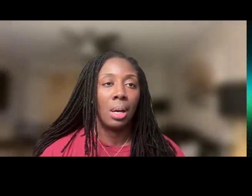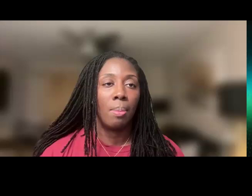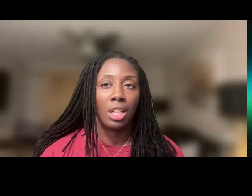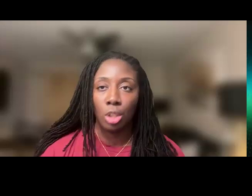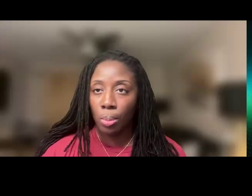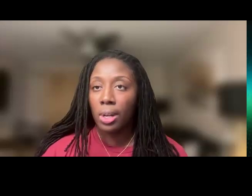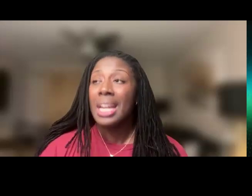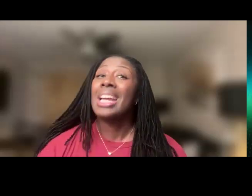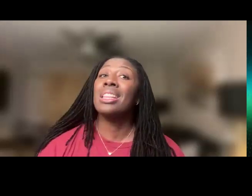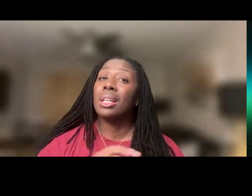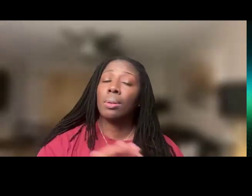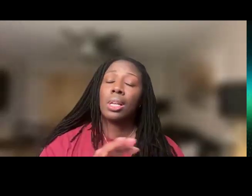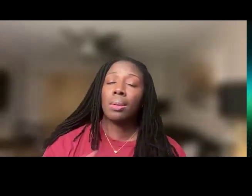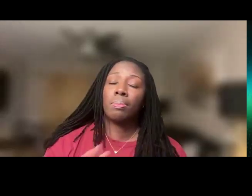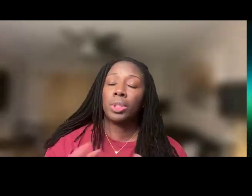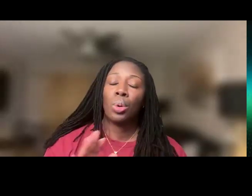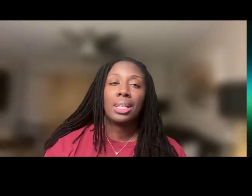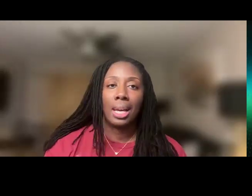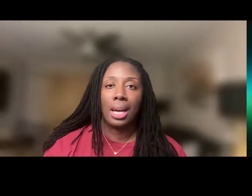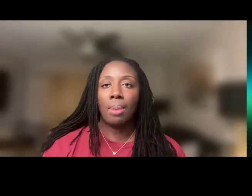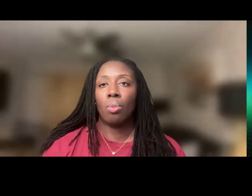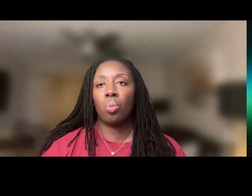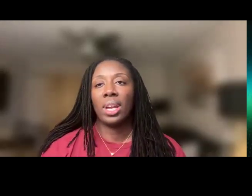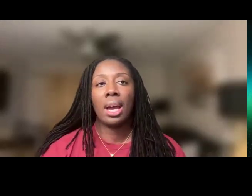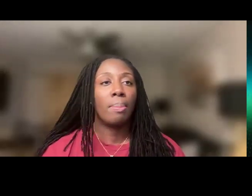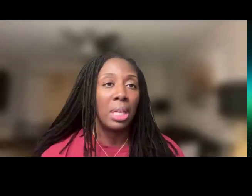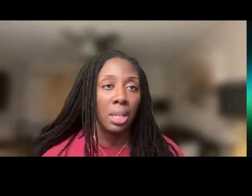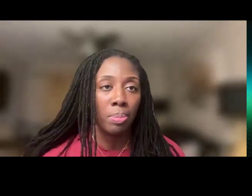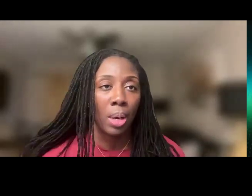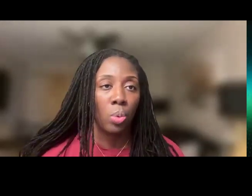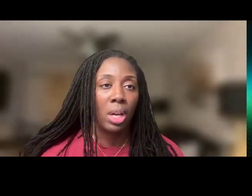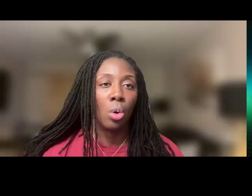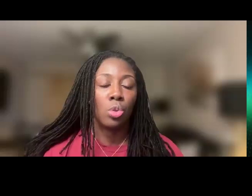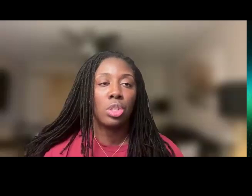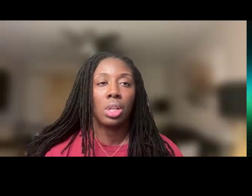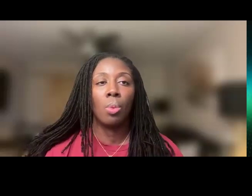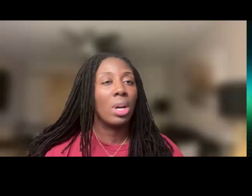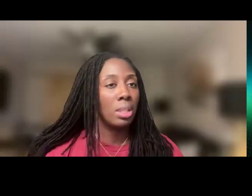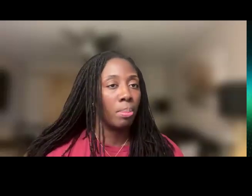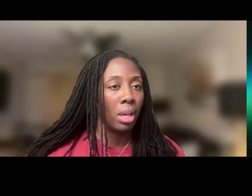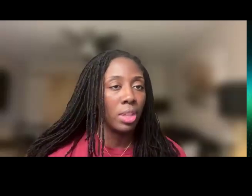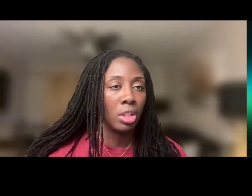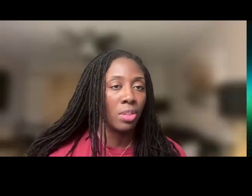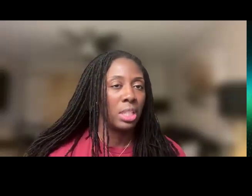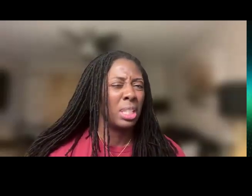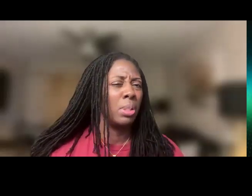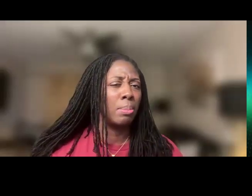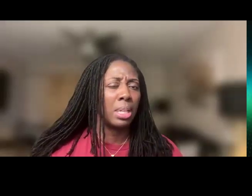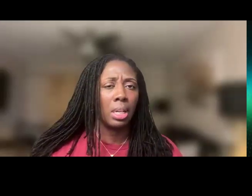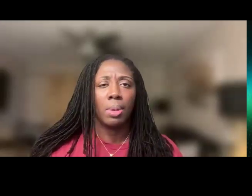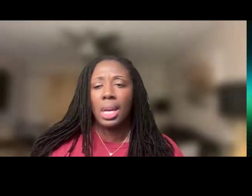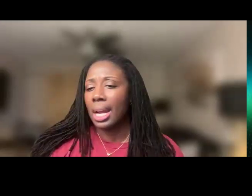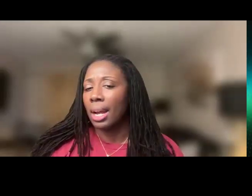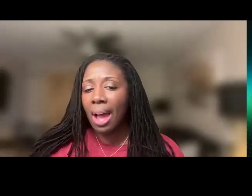in October. In the between time, we have a meetup that we host once a month. It's called the